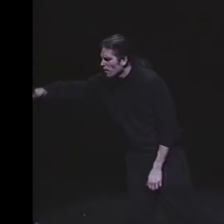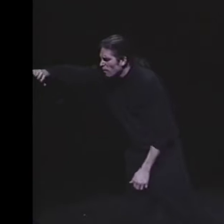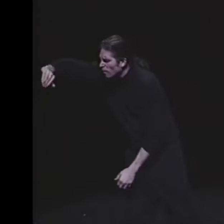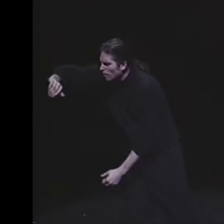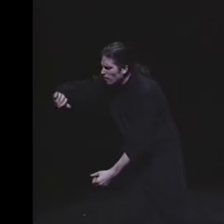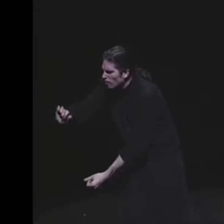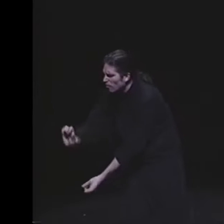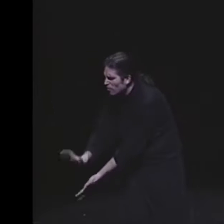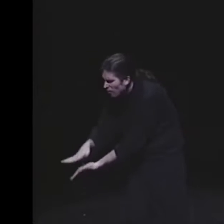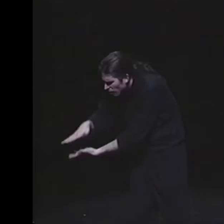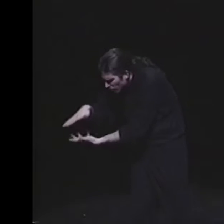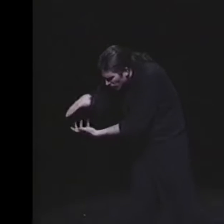In the river.